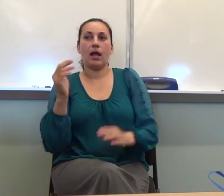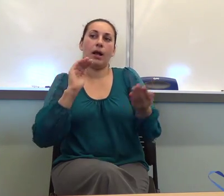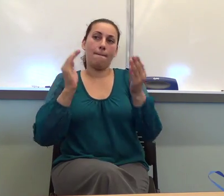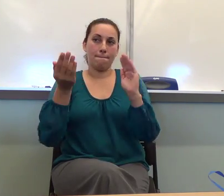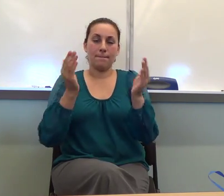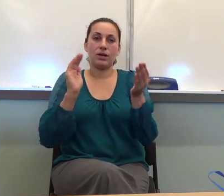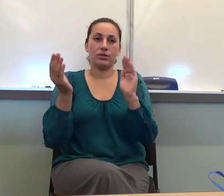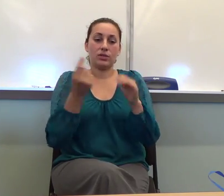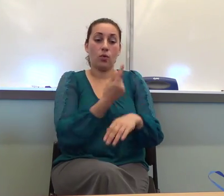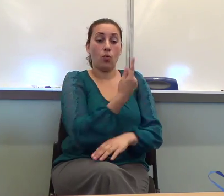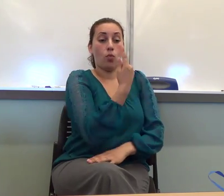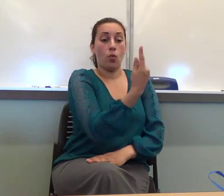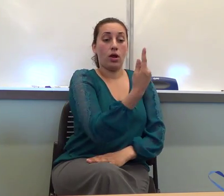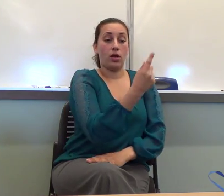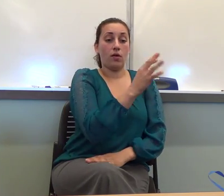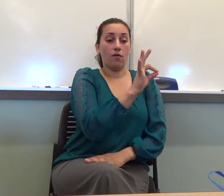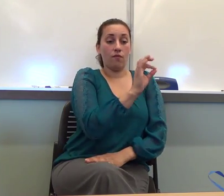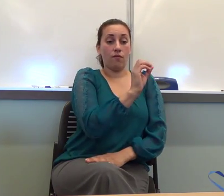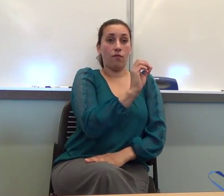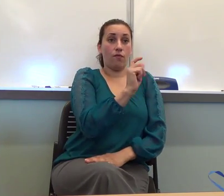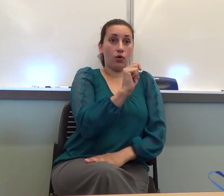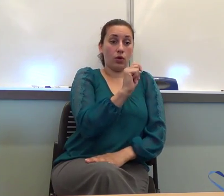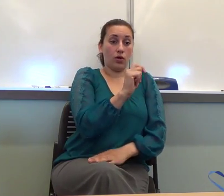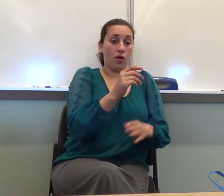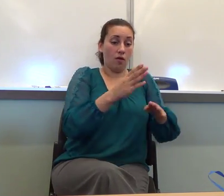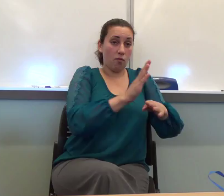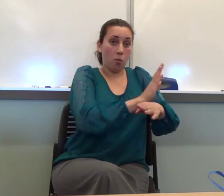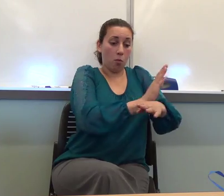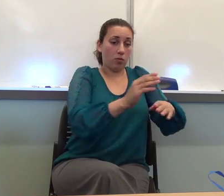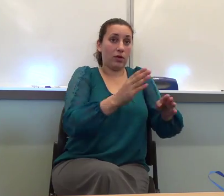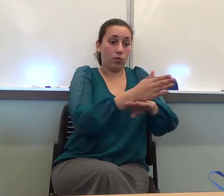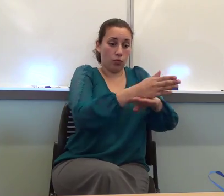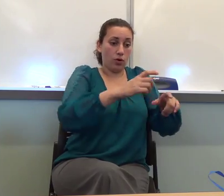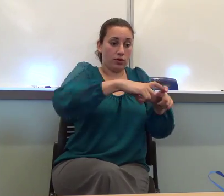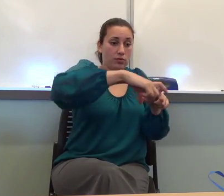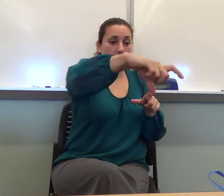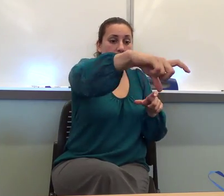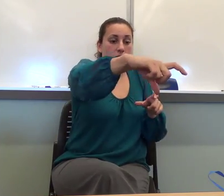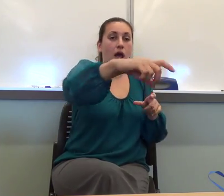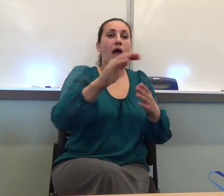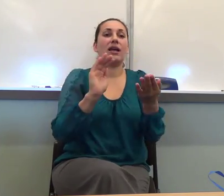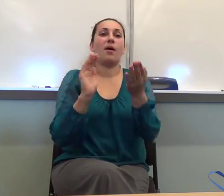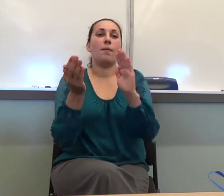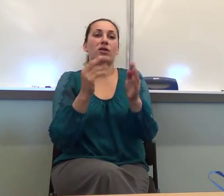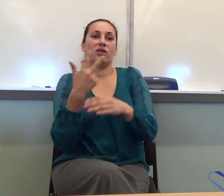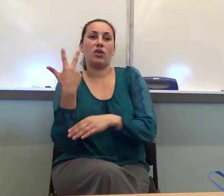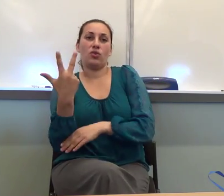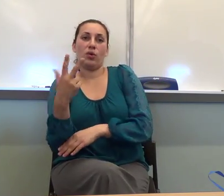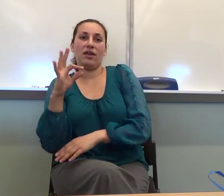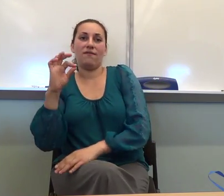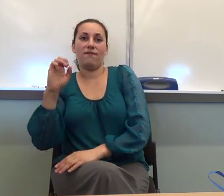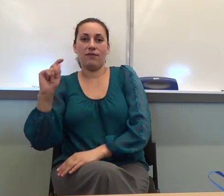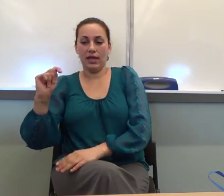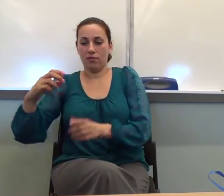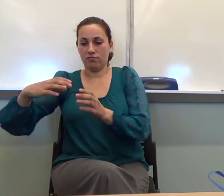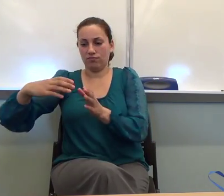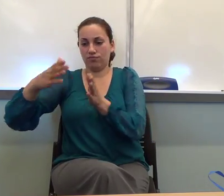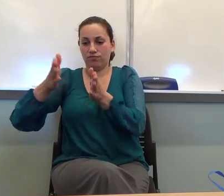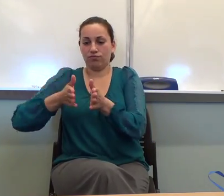1 foot of board to 3 feet of board, and so forth. Okay, that's the older notation. Now, is there a notation for a